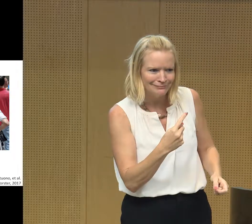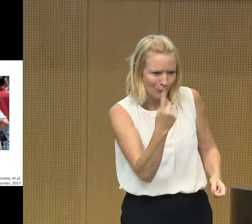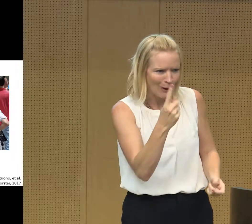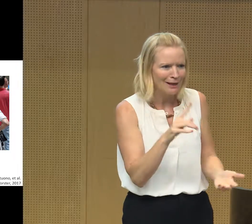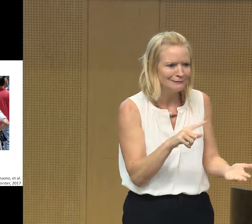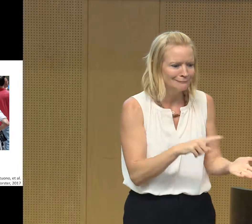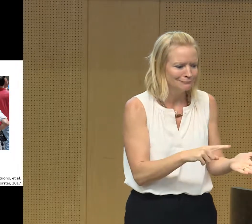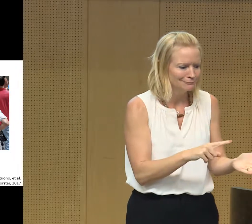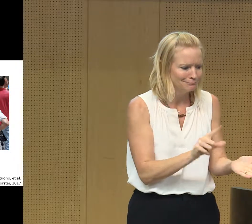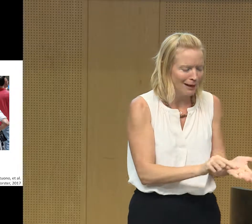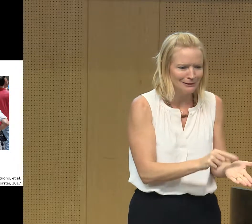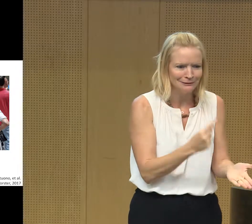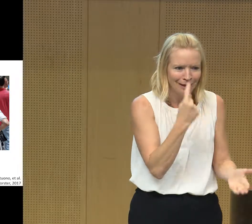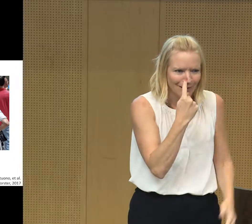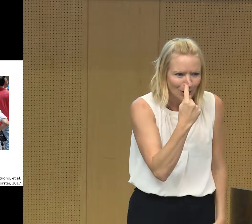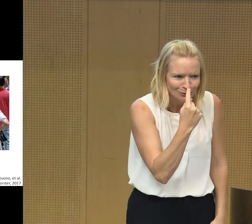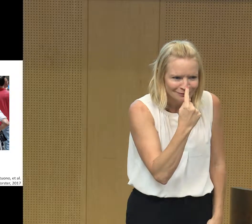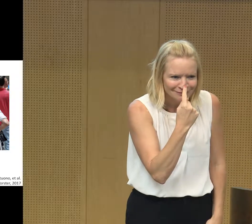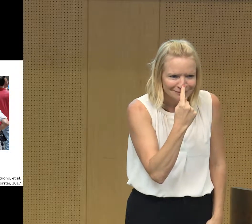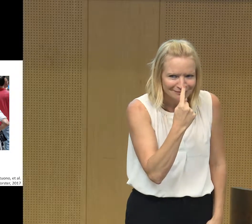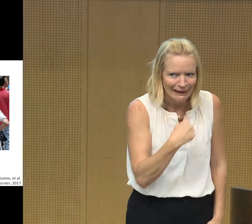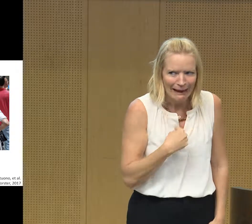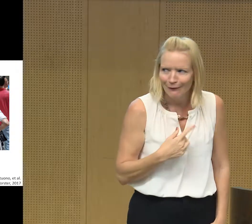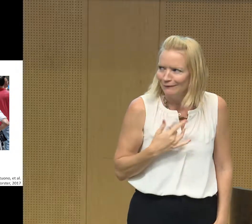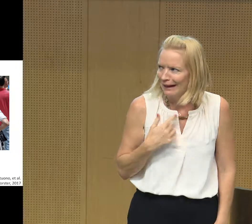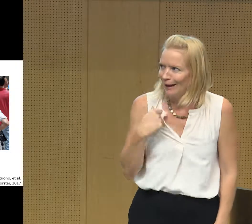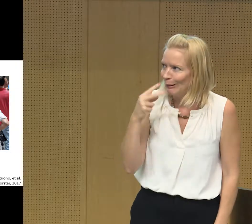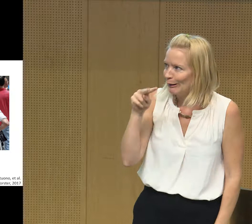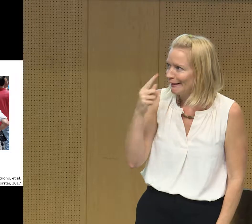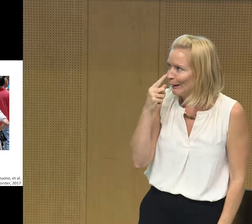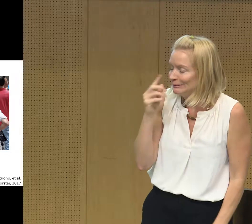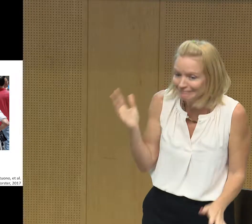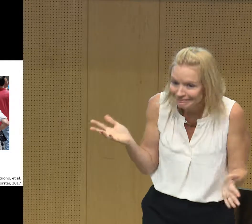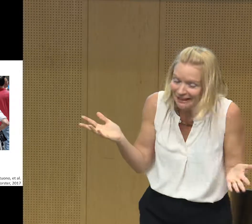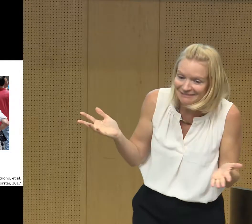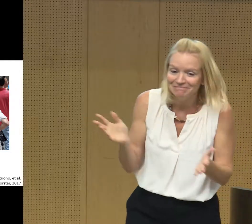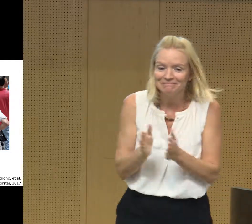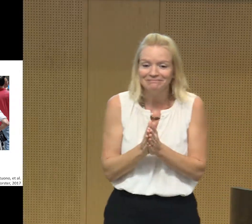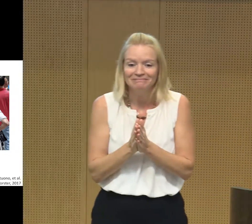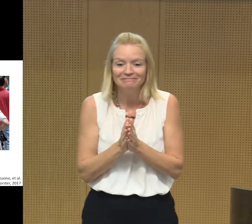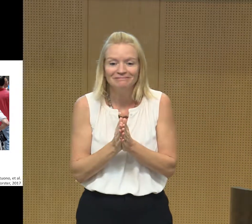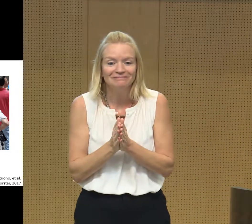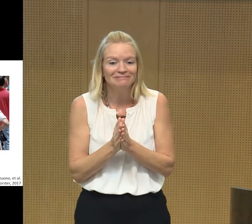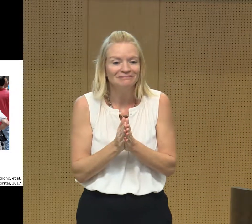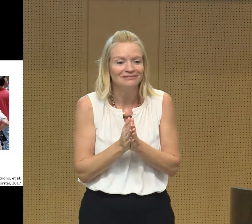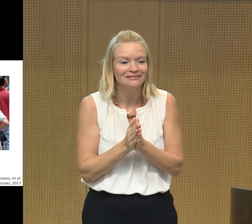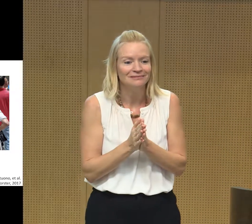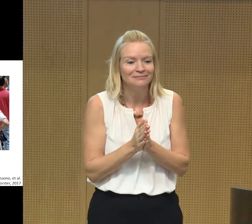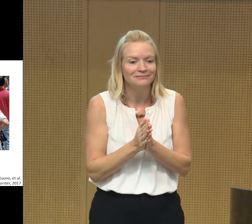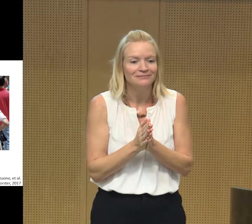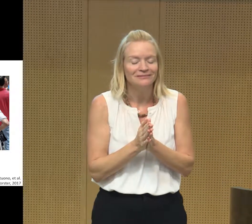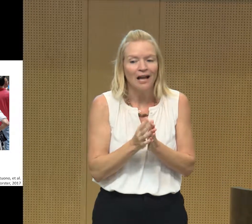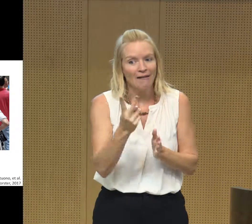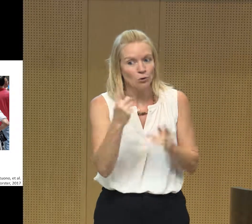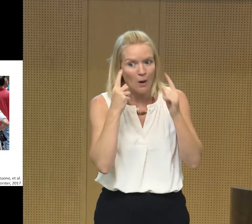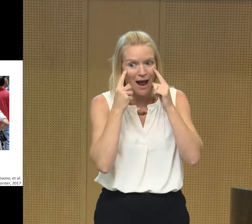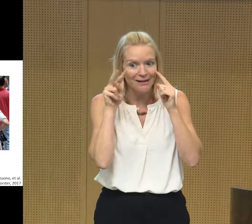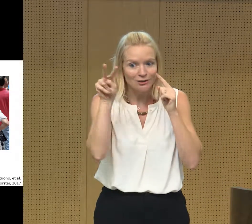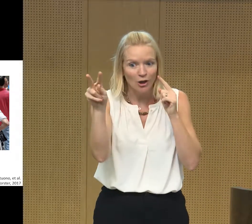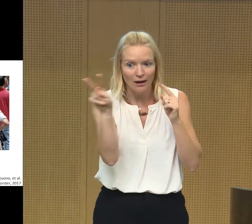People disagree on where exactly we look at the face. Some research shows that people look at the